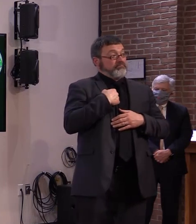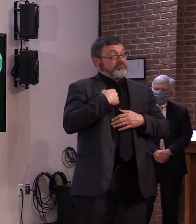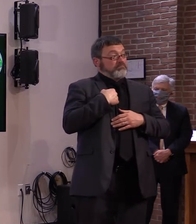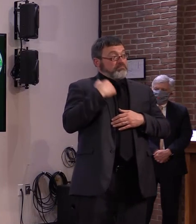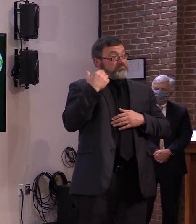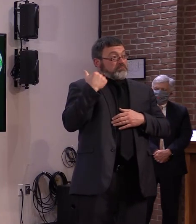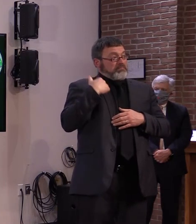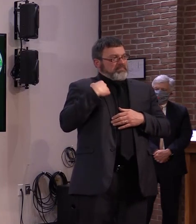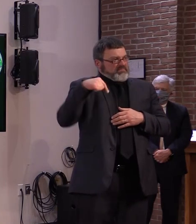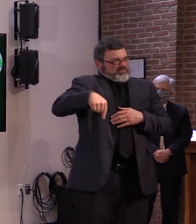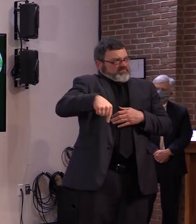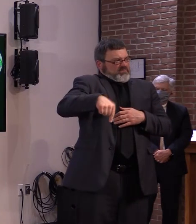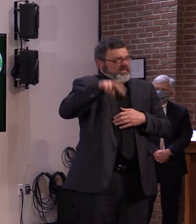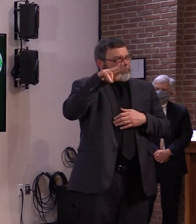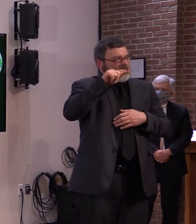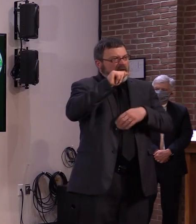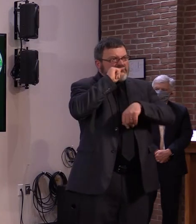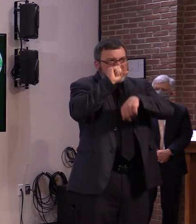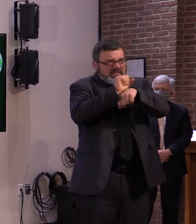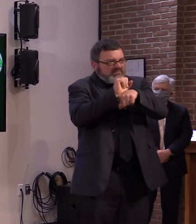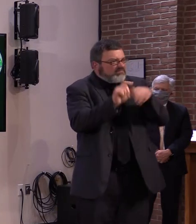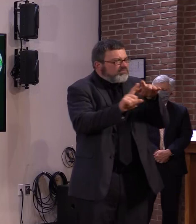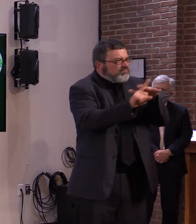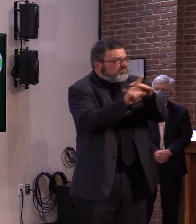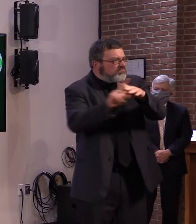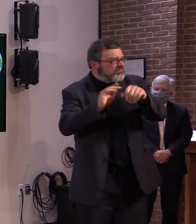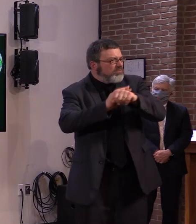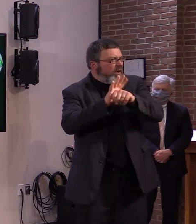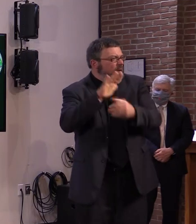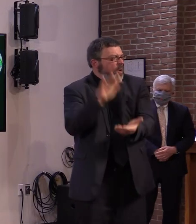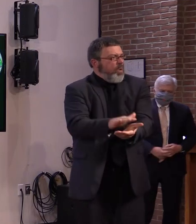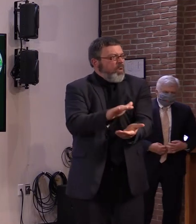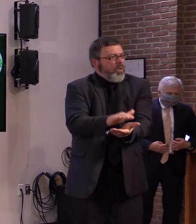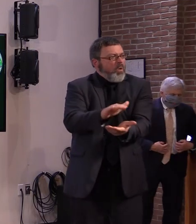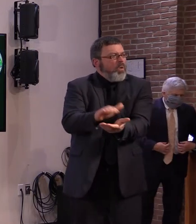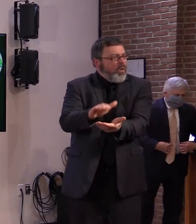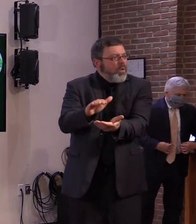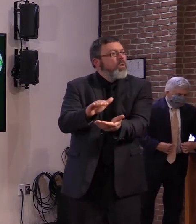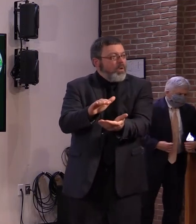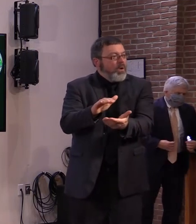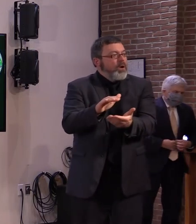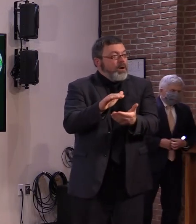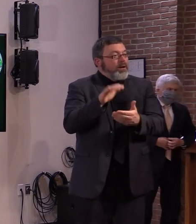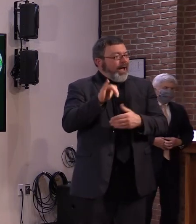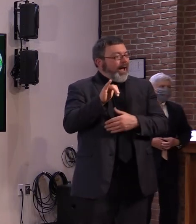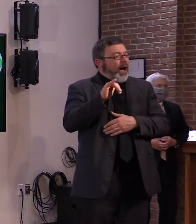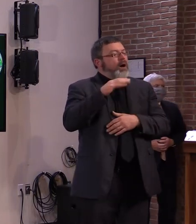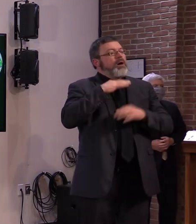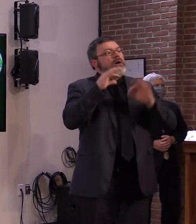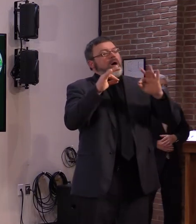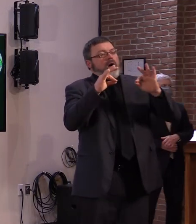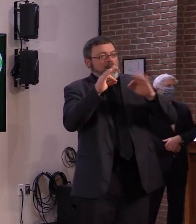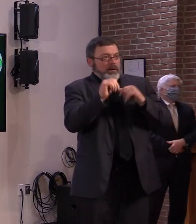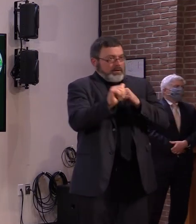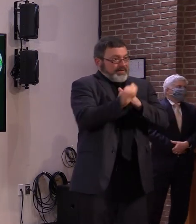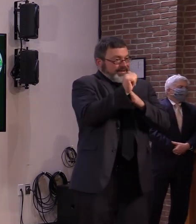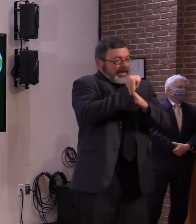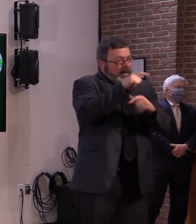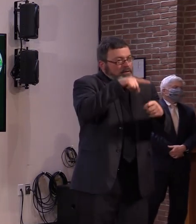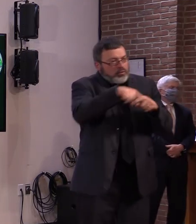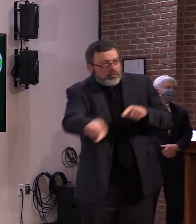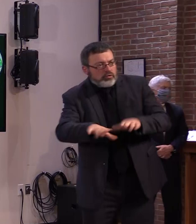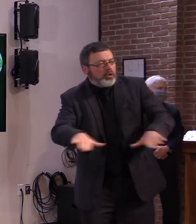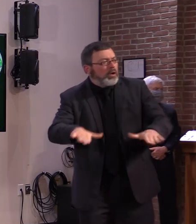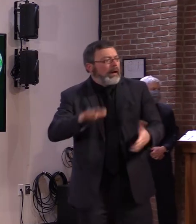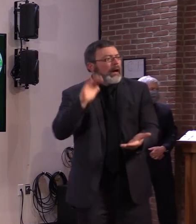low prevalence rate of COVID-19 and the lower risk of transmission and serious disease among children, that in-person learning